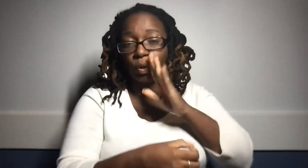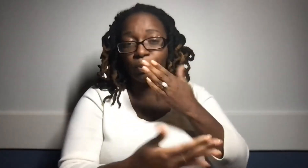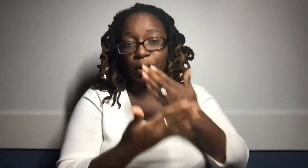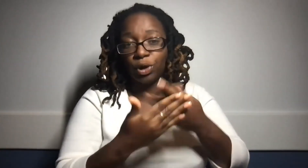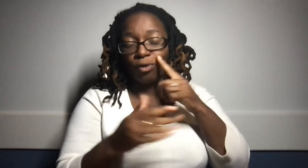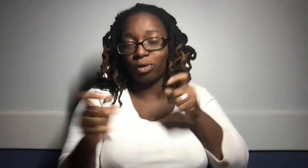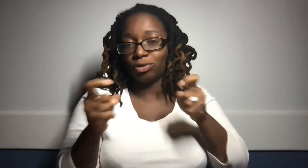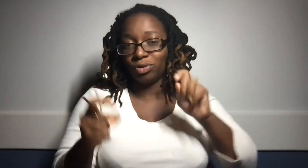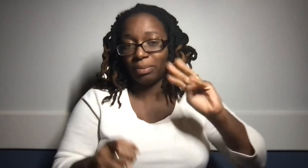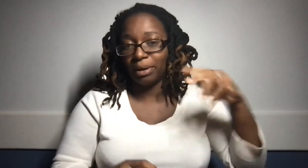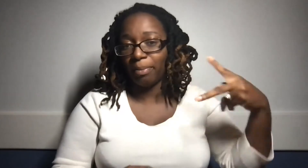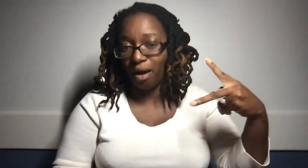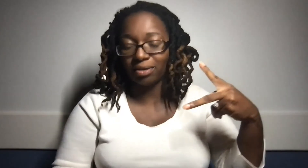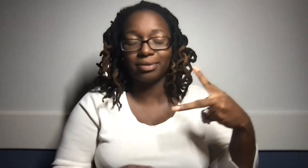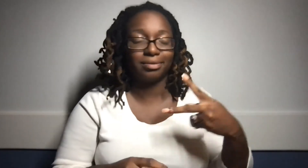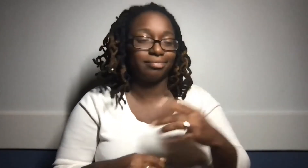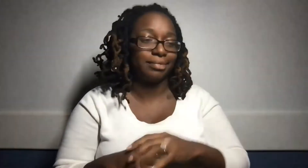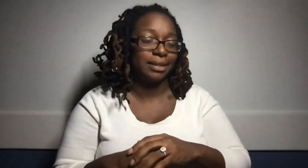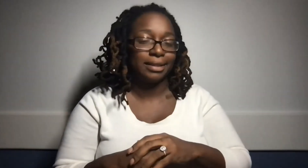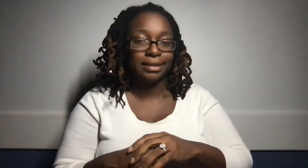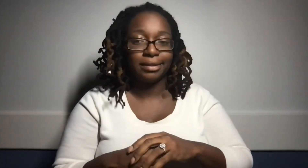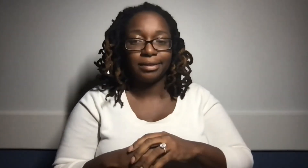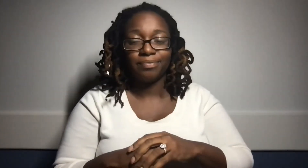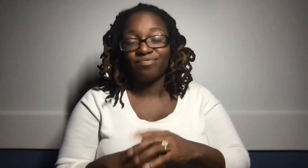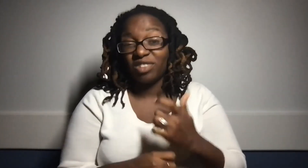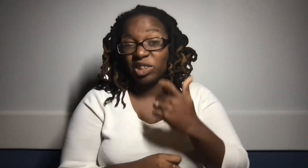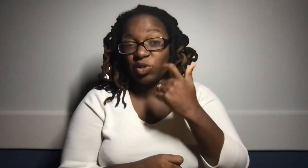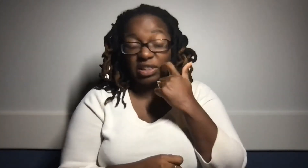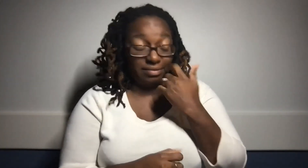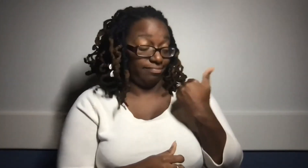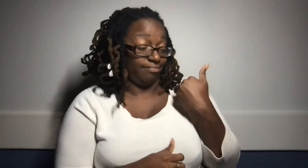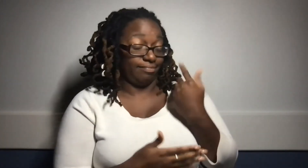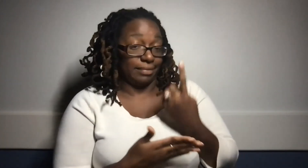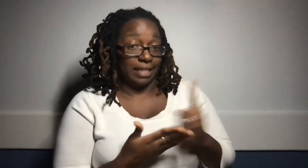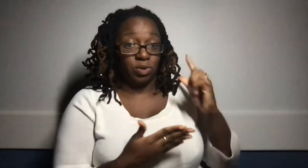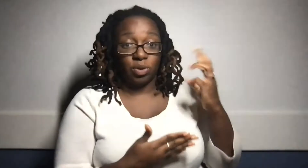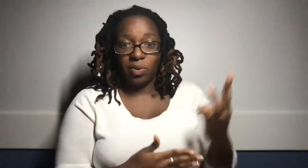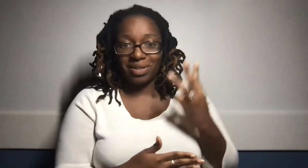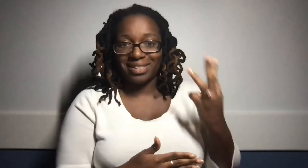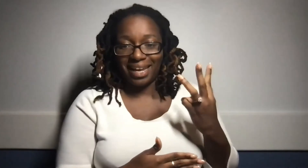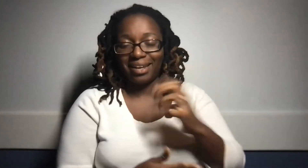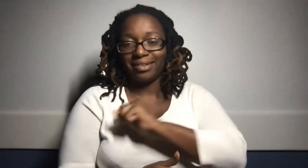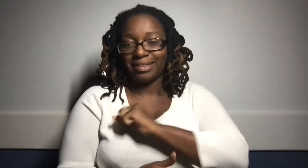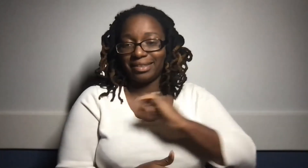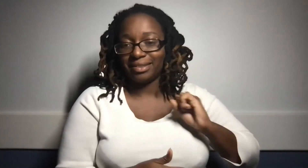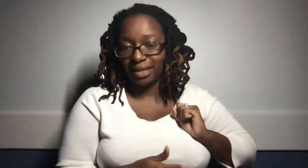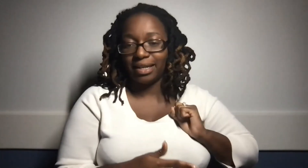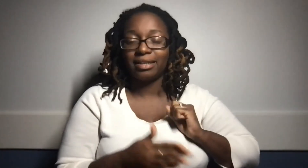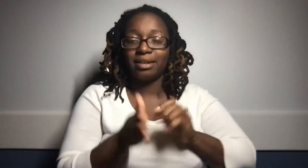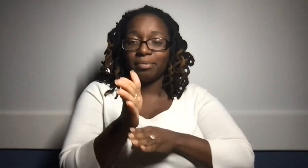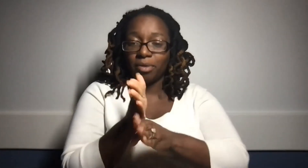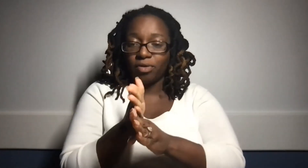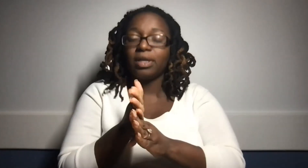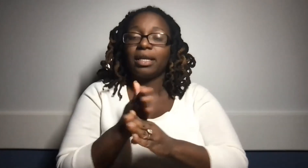controlling the monkeypox epidemic. As recently as last Wednesday, the Senate Minority Whip expressed that